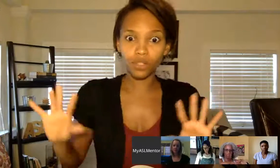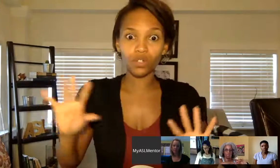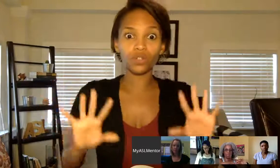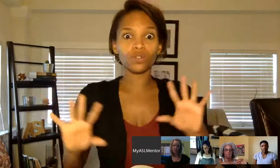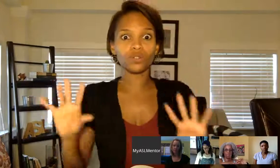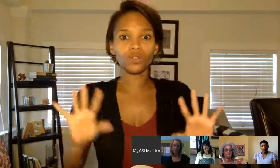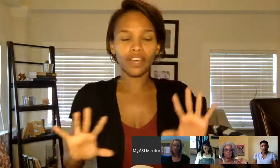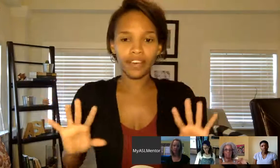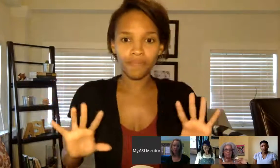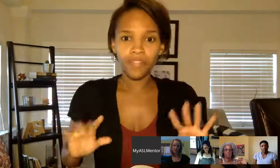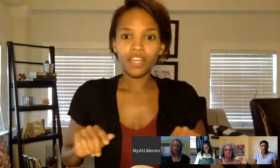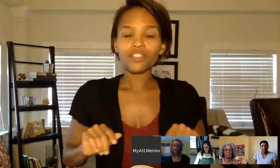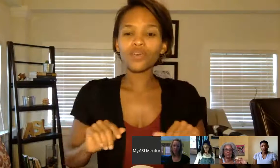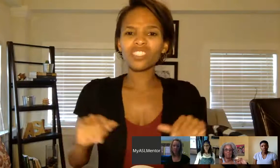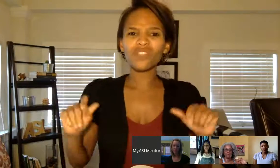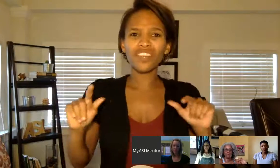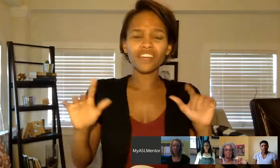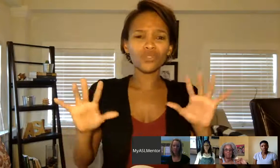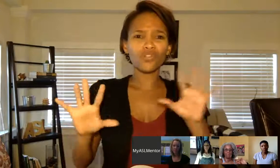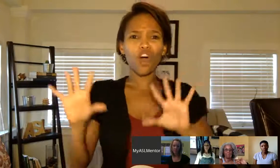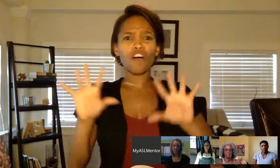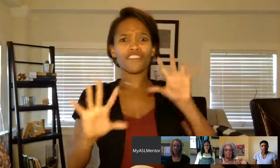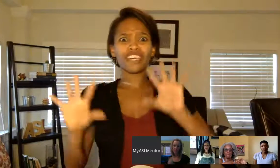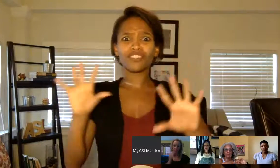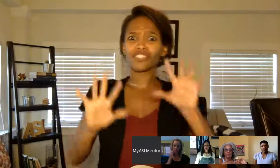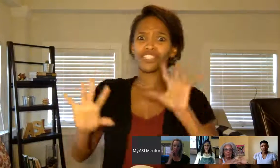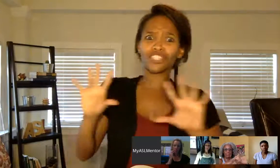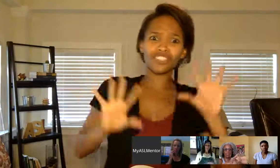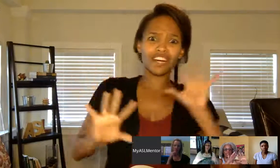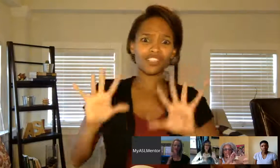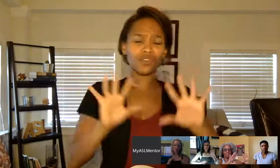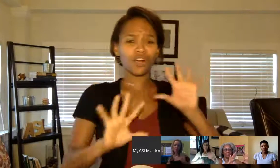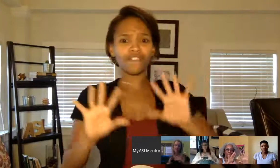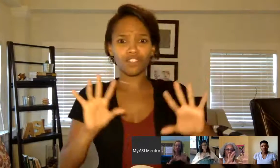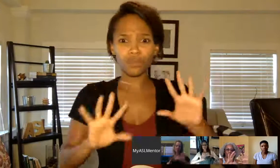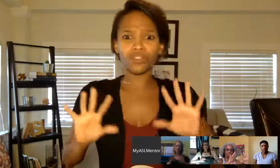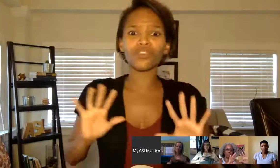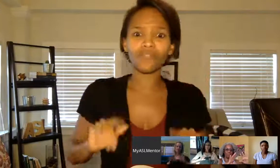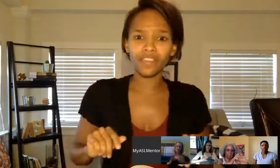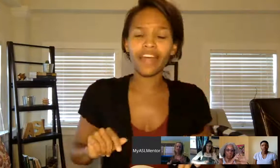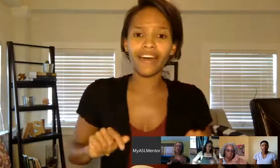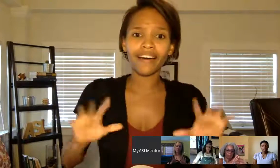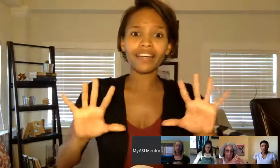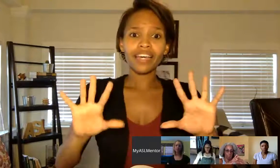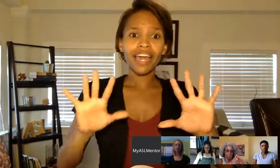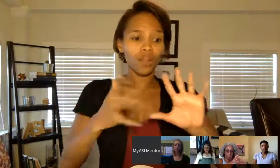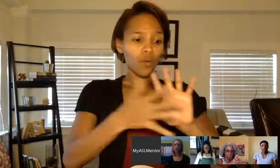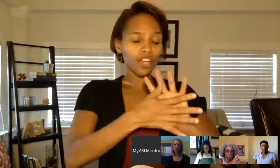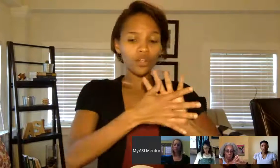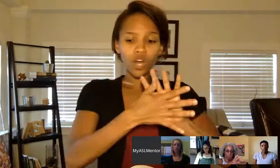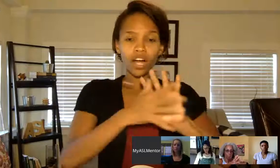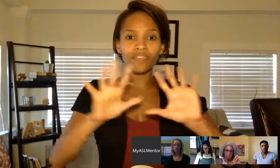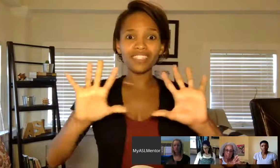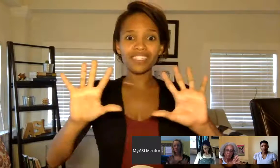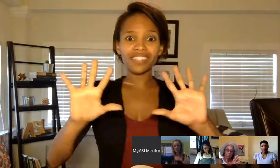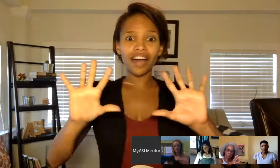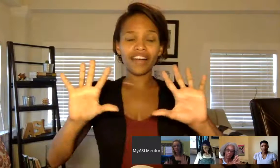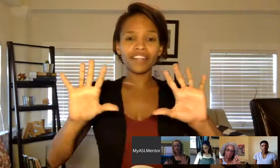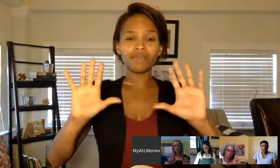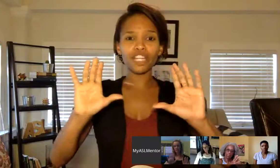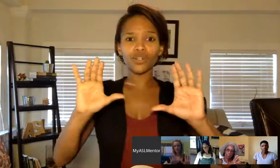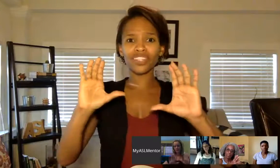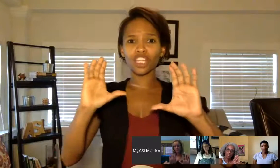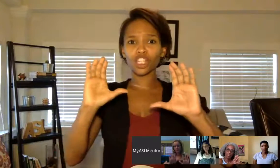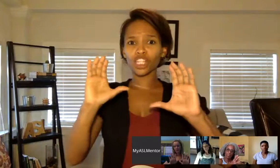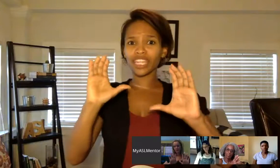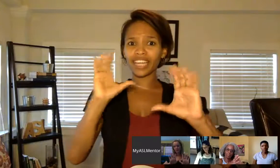like. Whoa, okay. So it's this feeling of sort of off-kilter, not so comfortable. Yeah. And when this is signed,